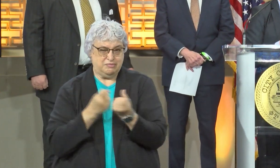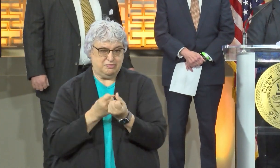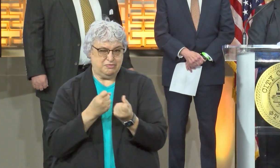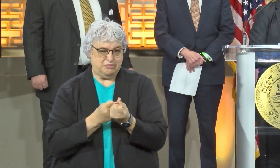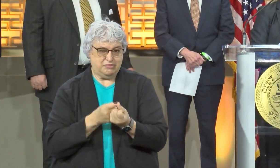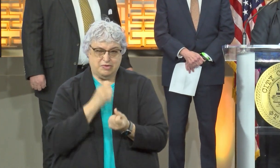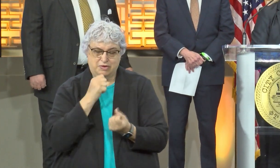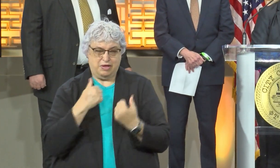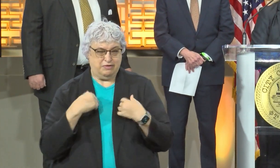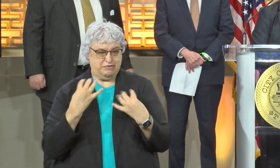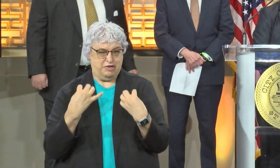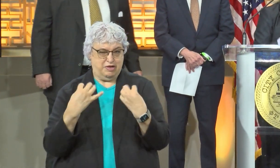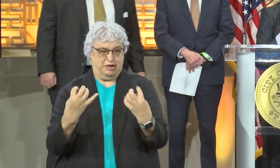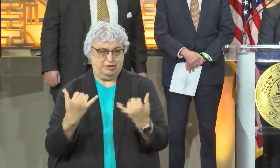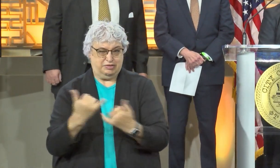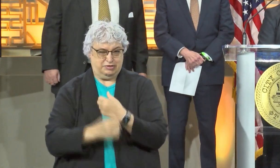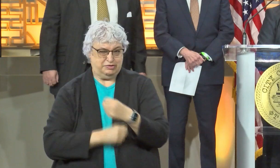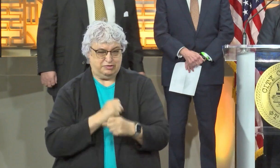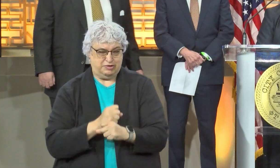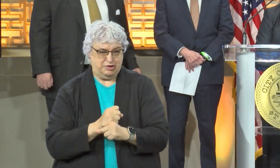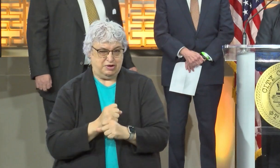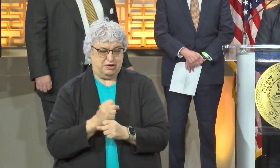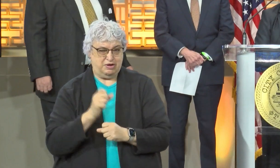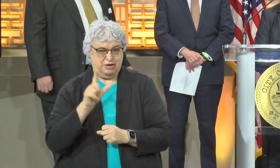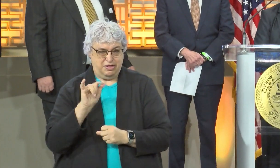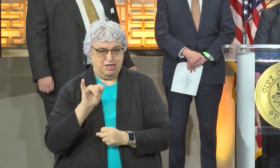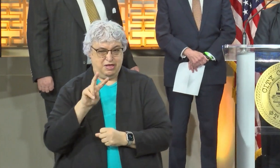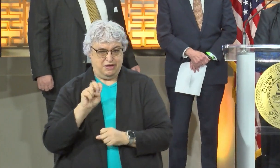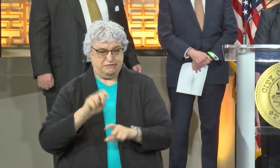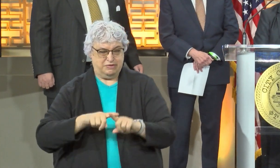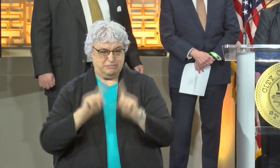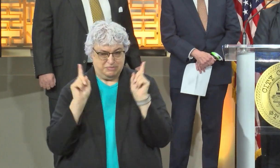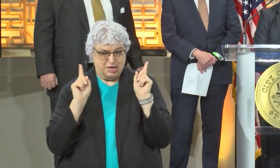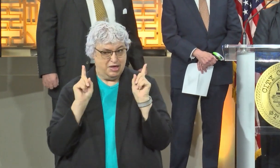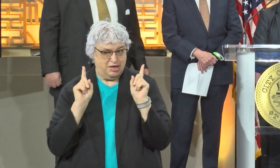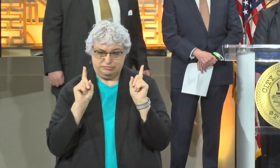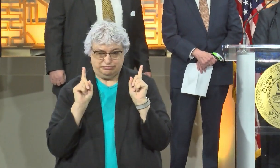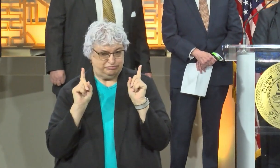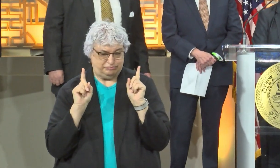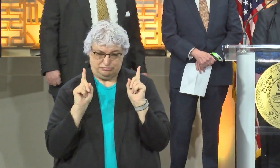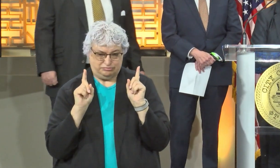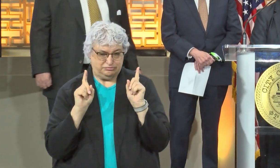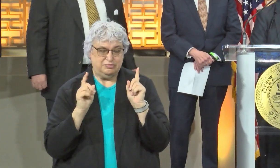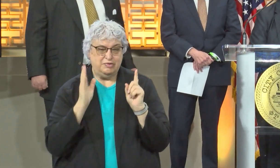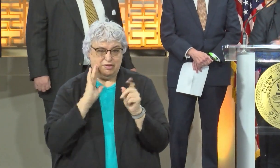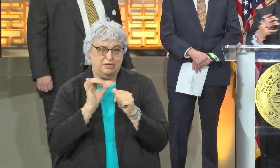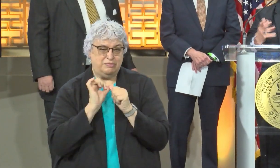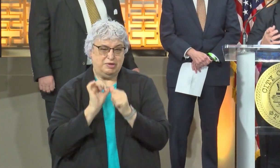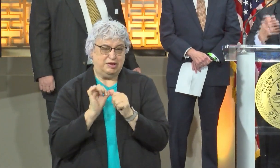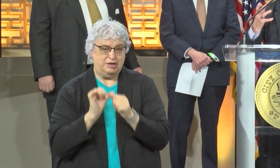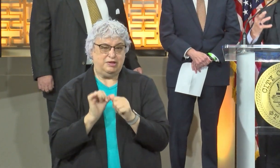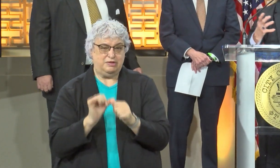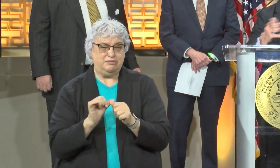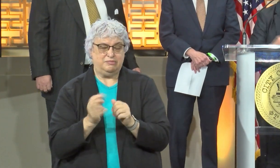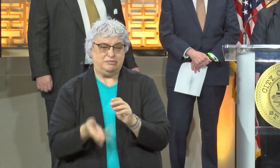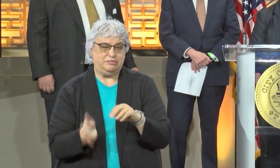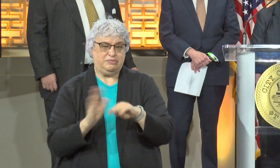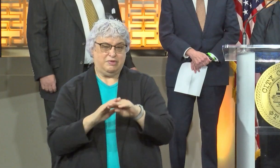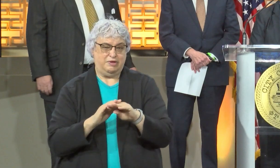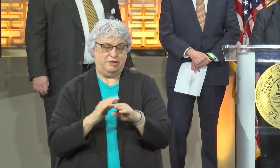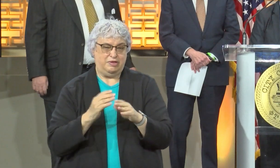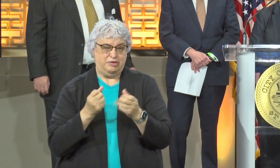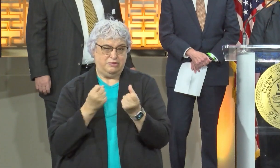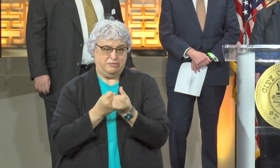have an audience this year that's live. However, they will continue. In fact, they've increased their